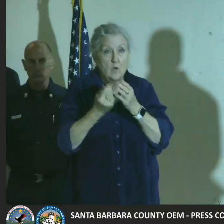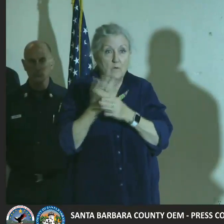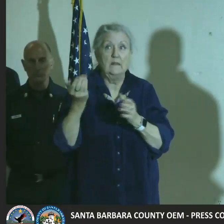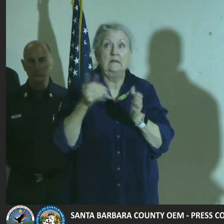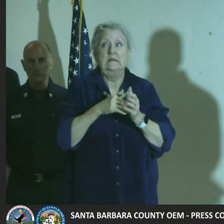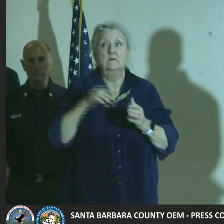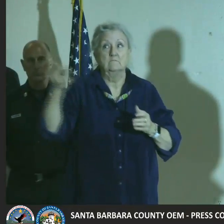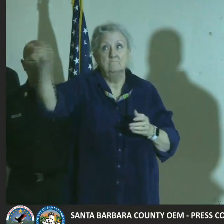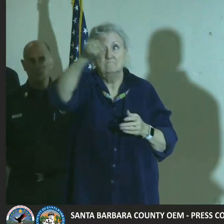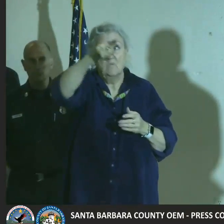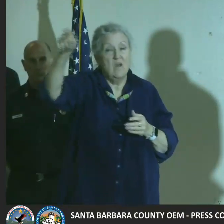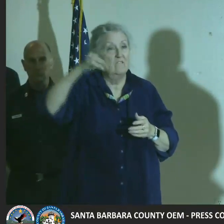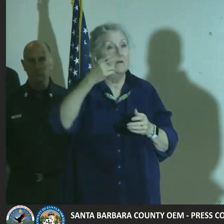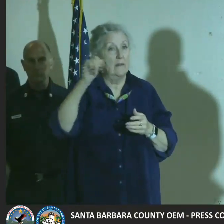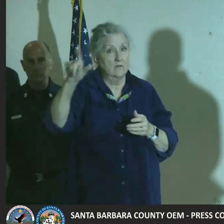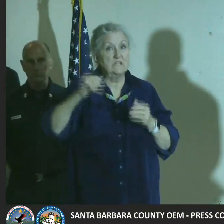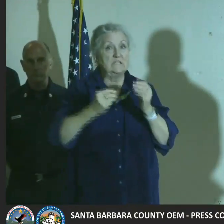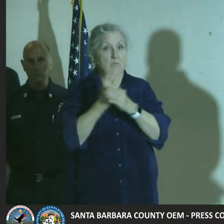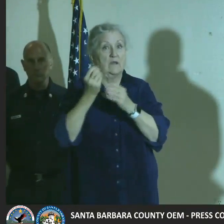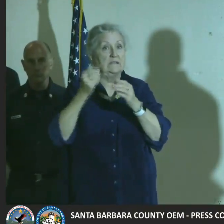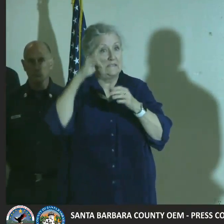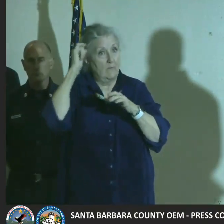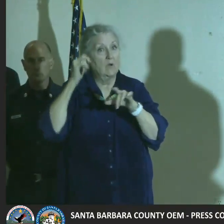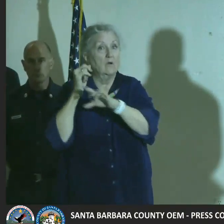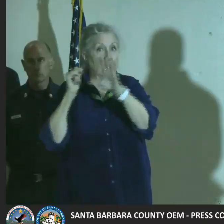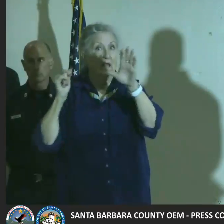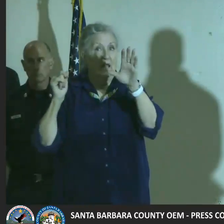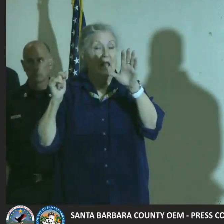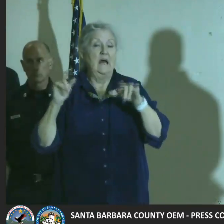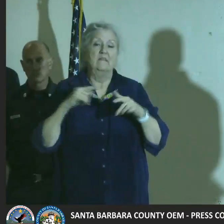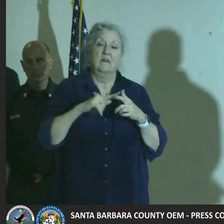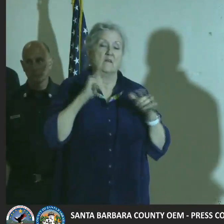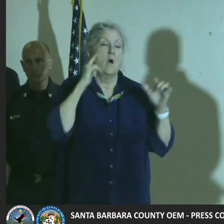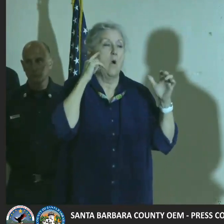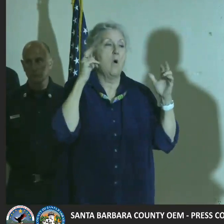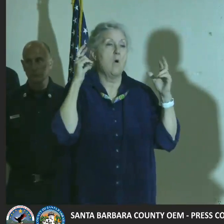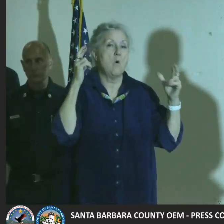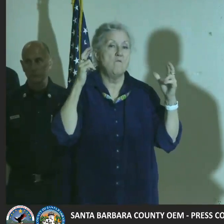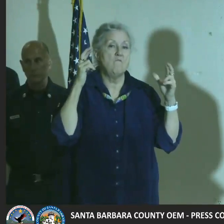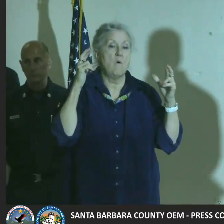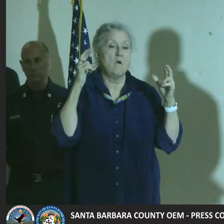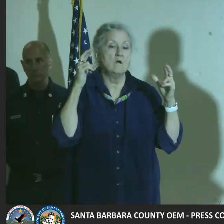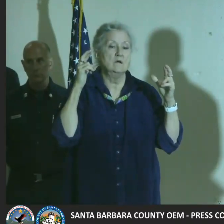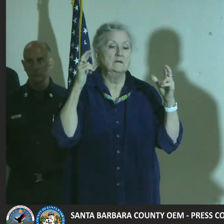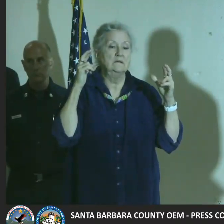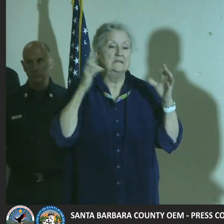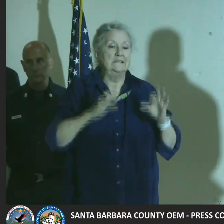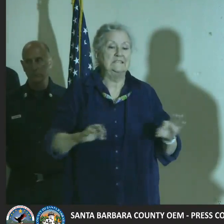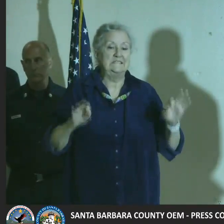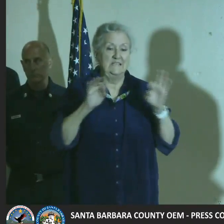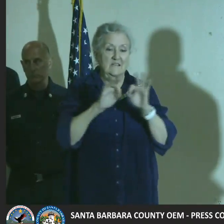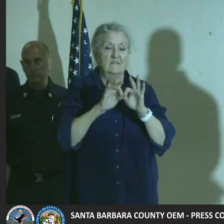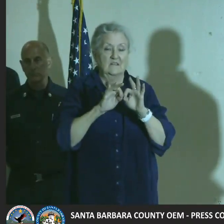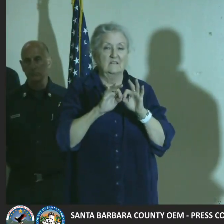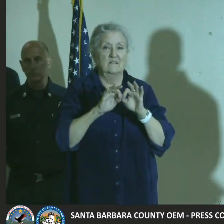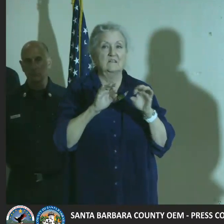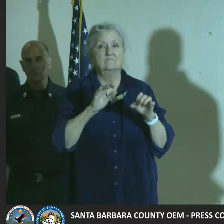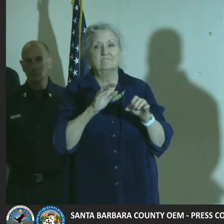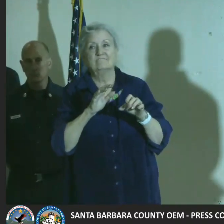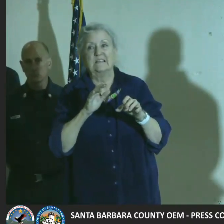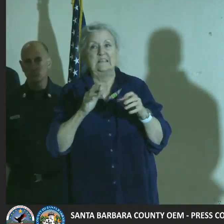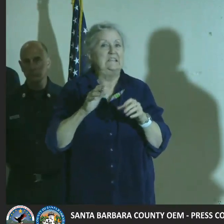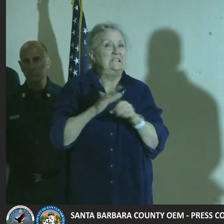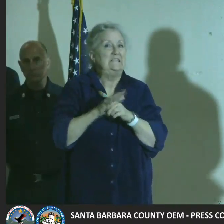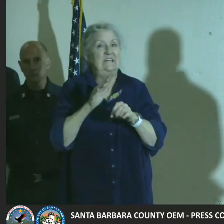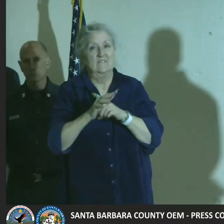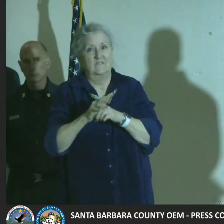the hills this spring and this summer, and then hope for a significant amount that will start to stabilize these